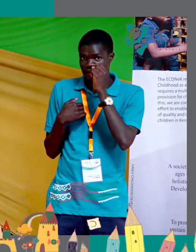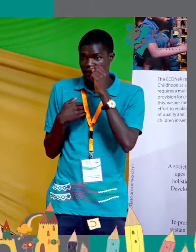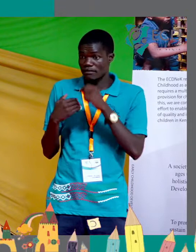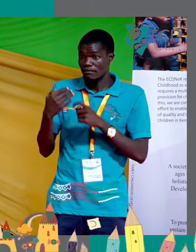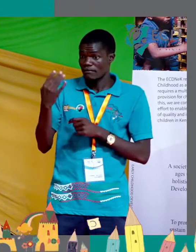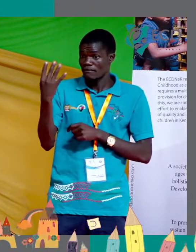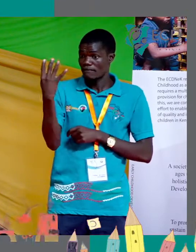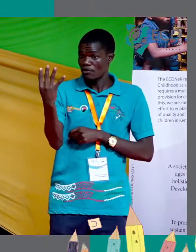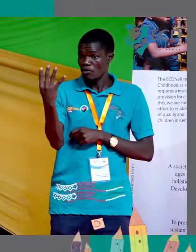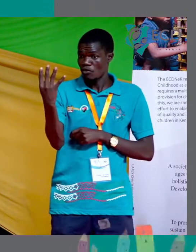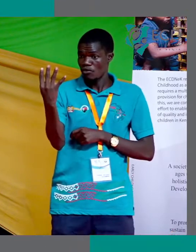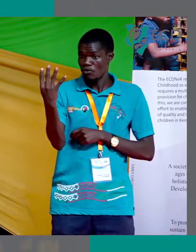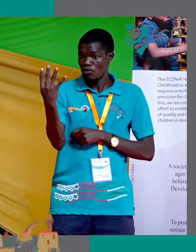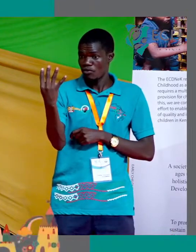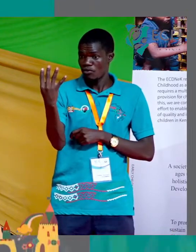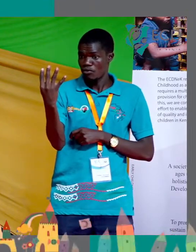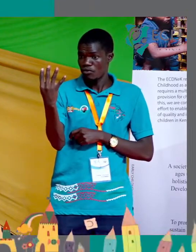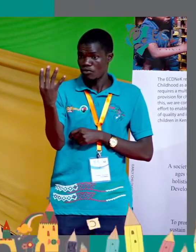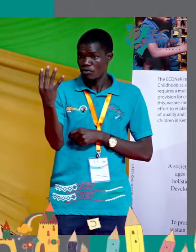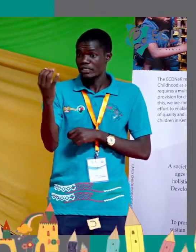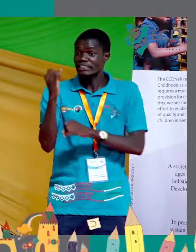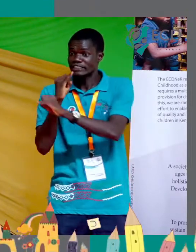4 institutions for children.